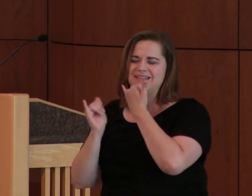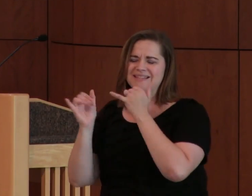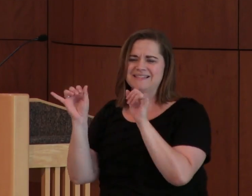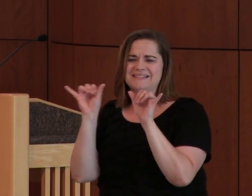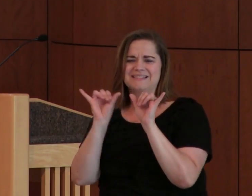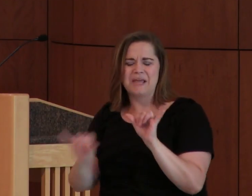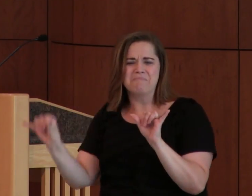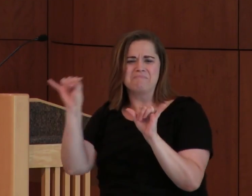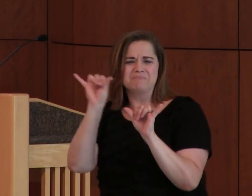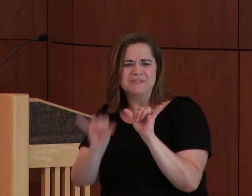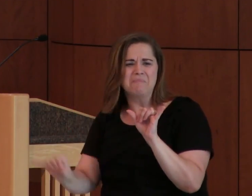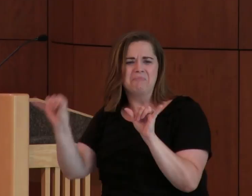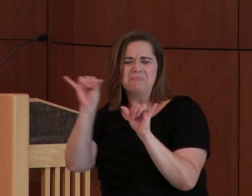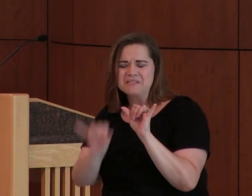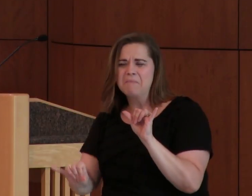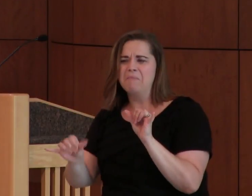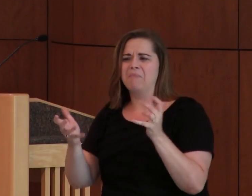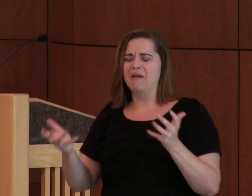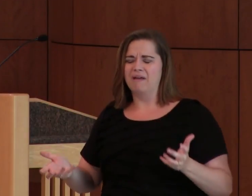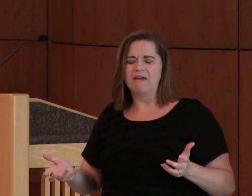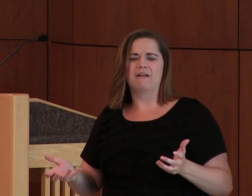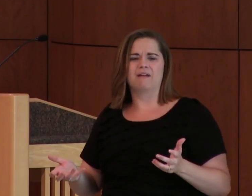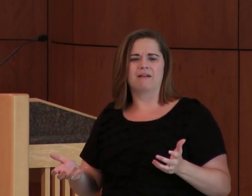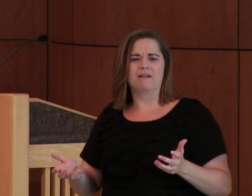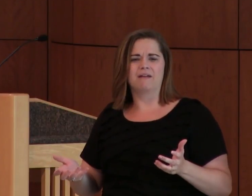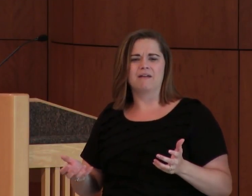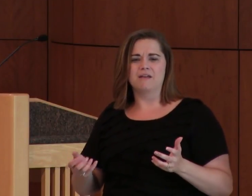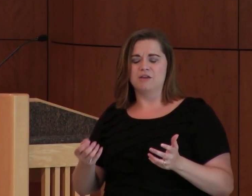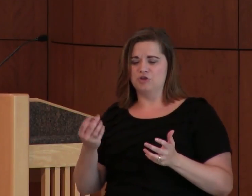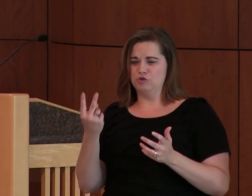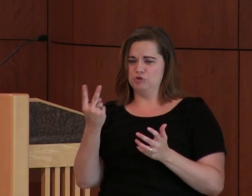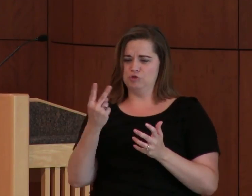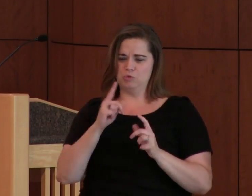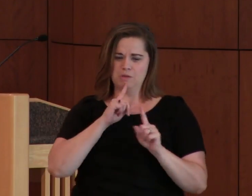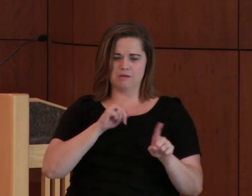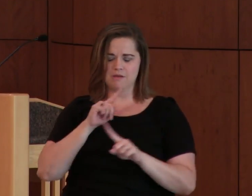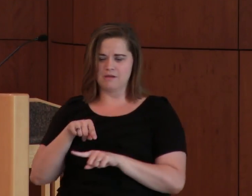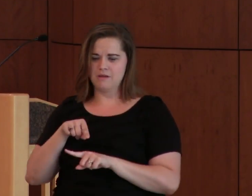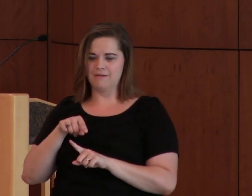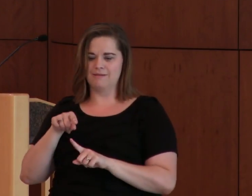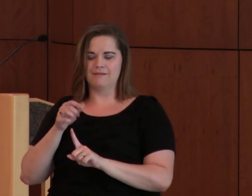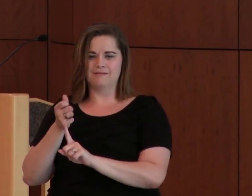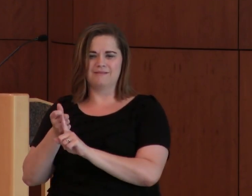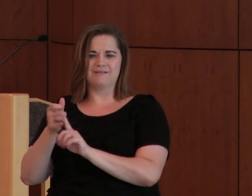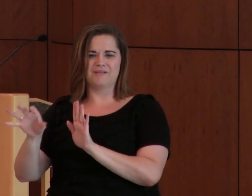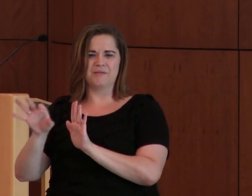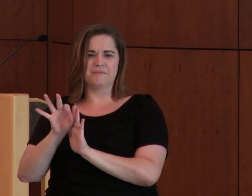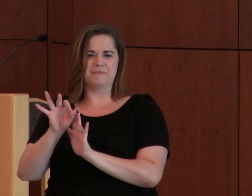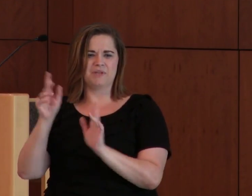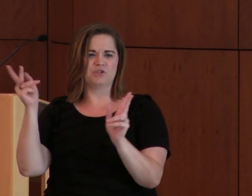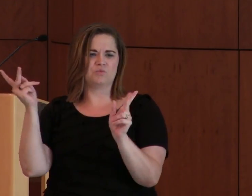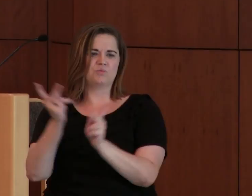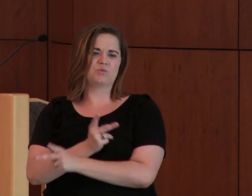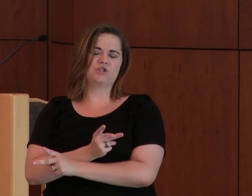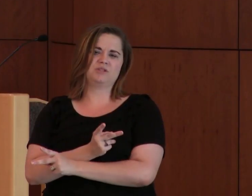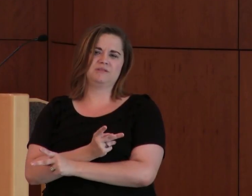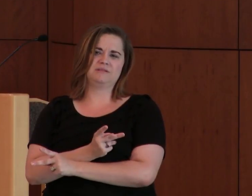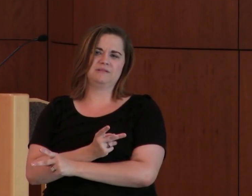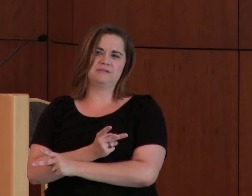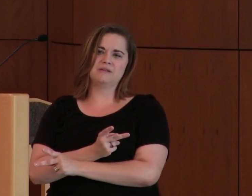turn, when there are two possibilities, she picks the worst of them, and that fixing someone was not